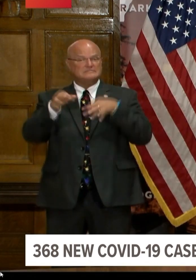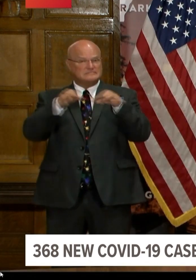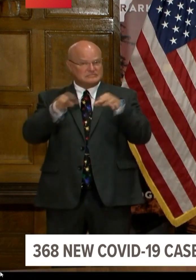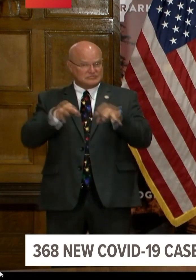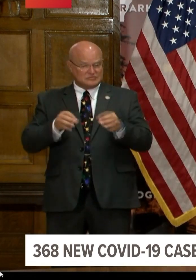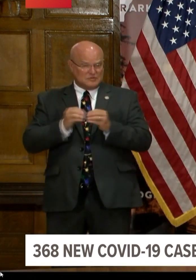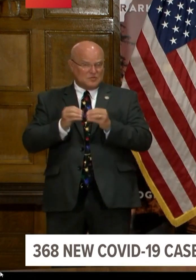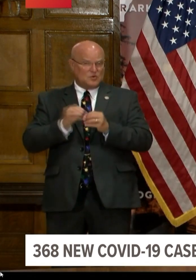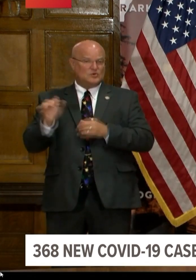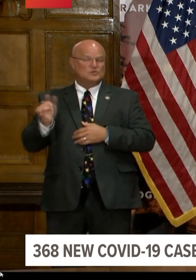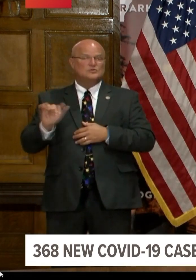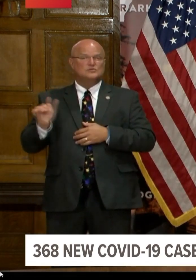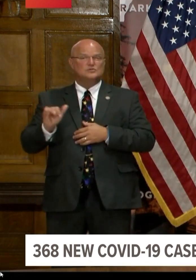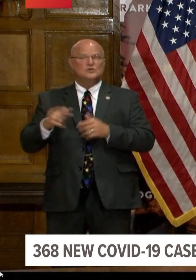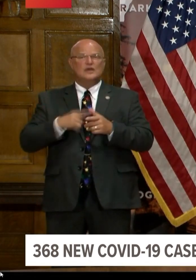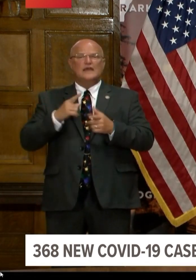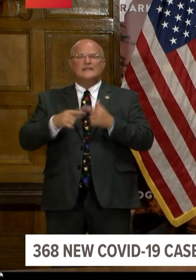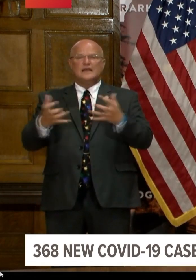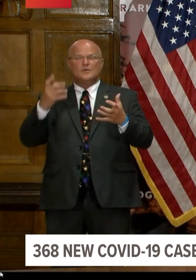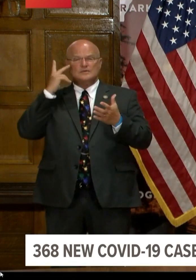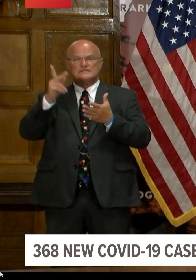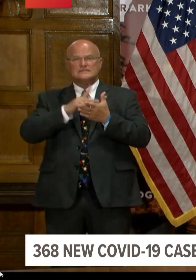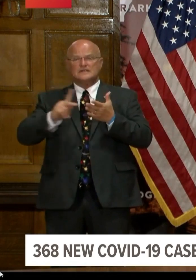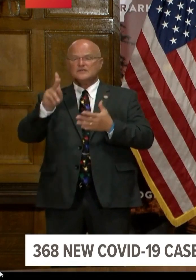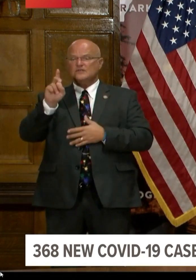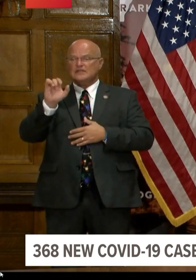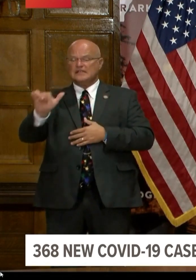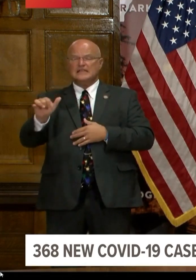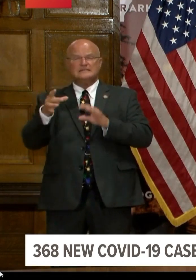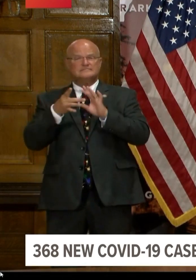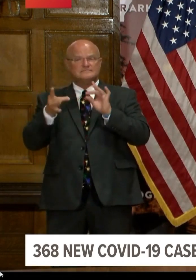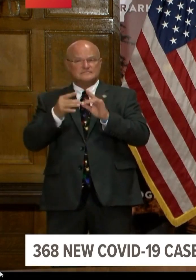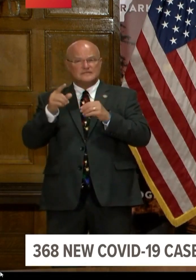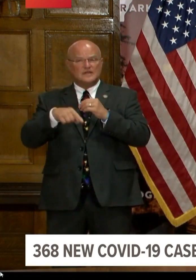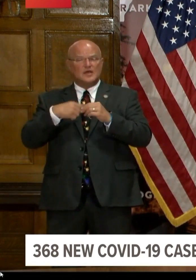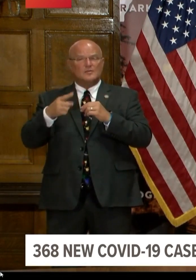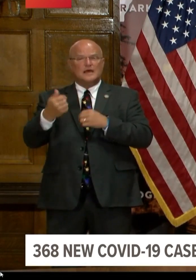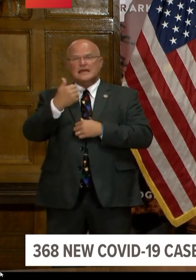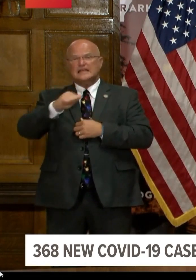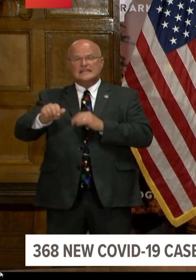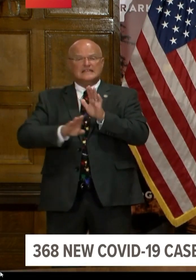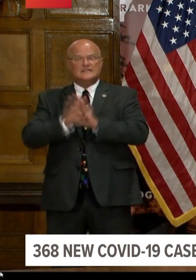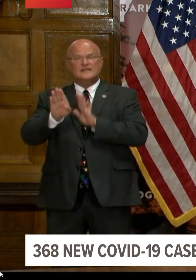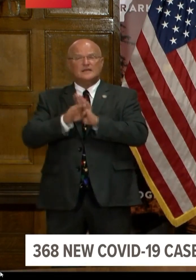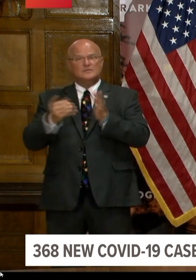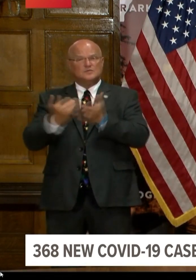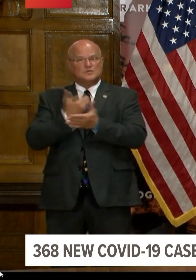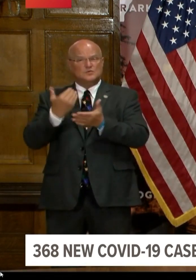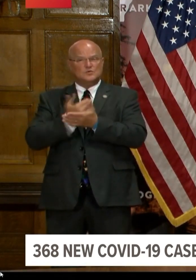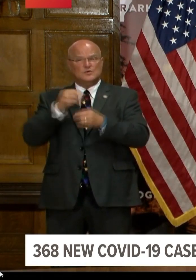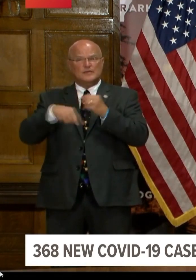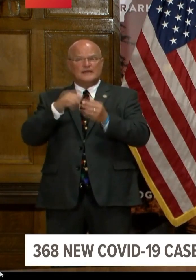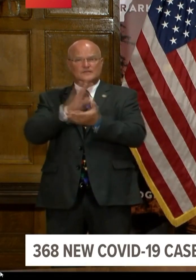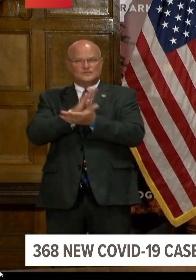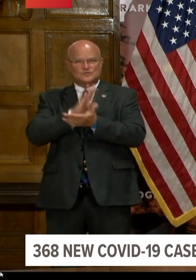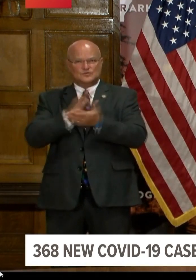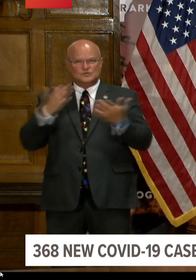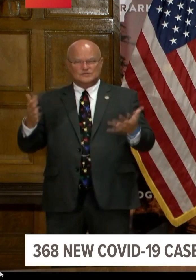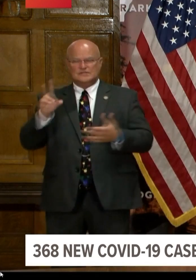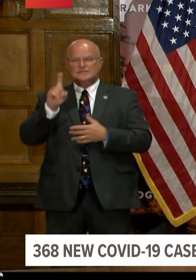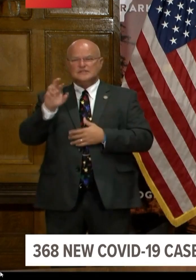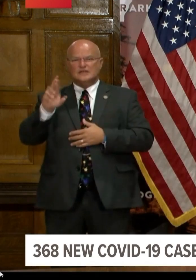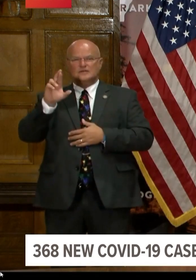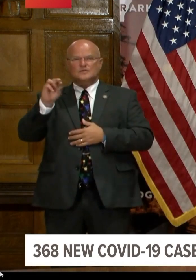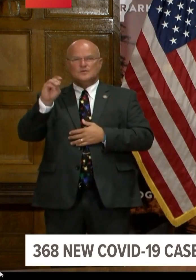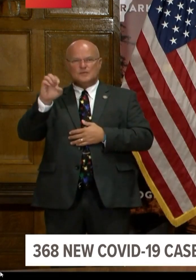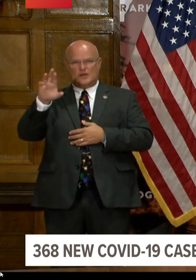on that as well. And then I wanted Secretary Key to talk a little bit about any developments news-wise in the schools. Dr.